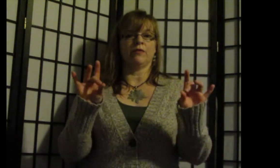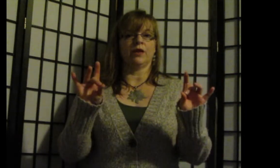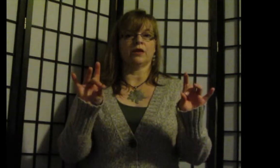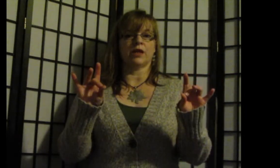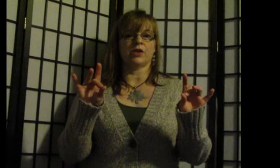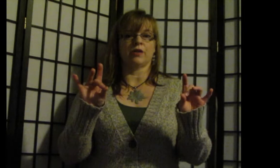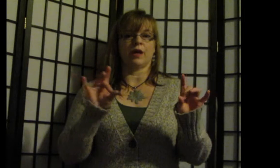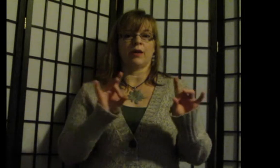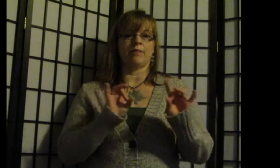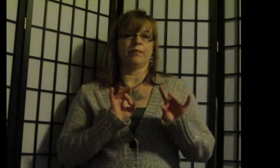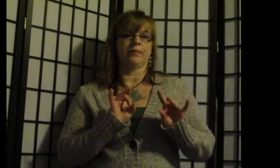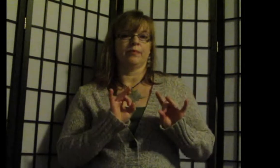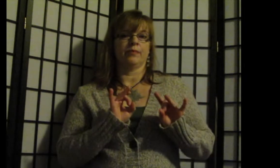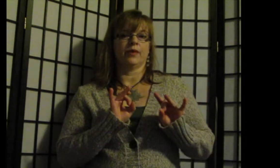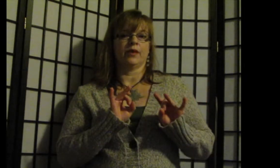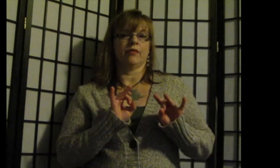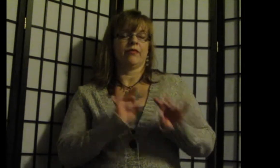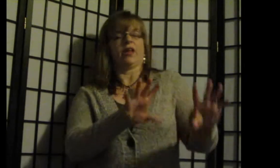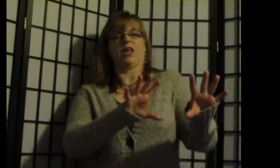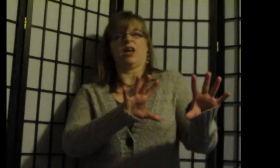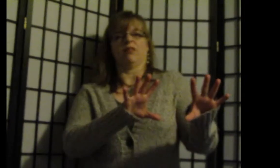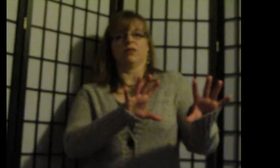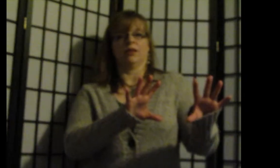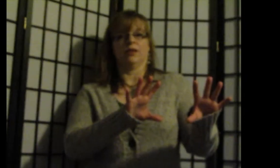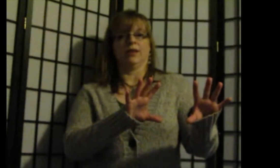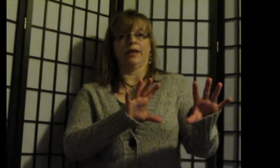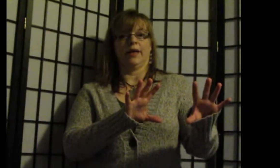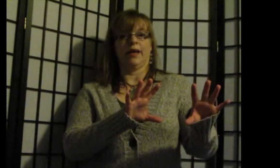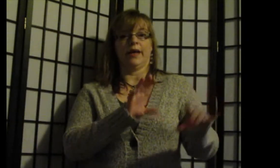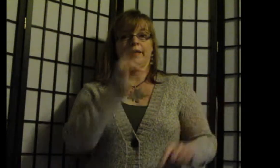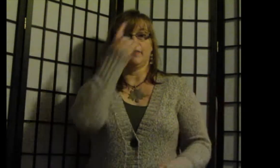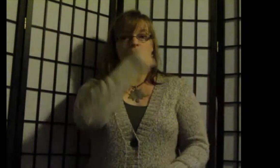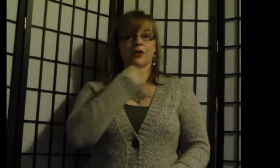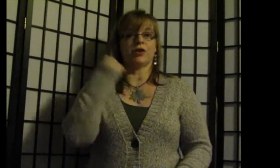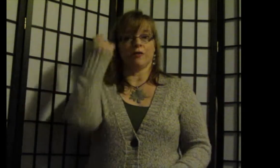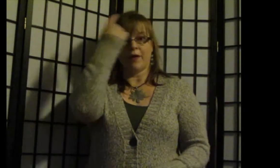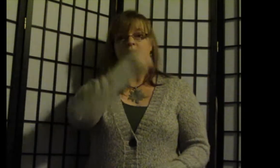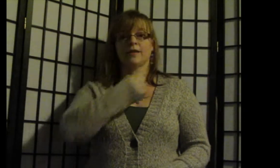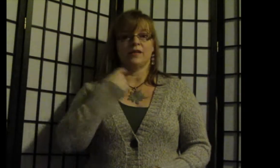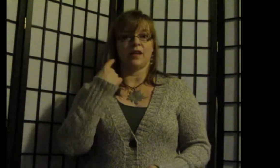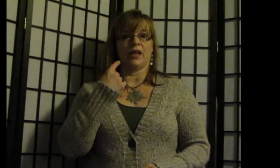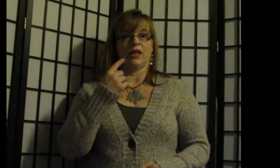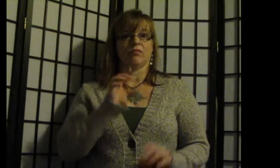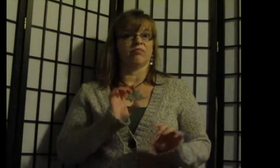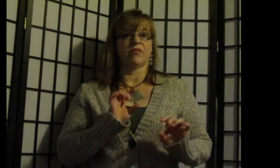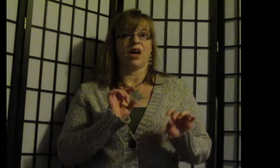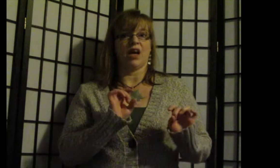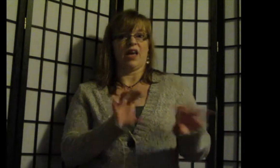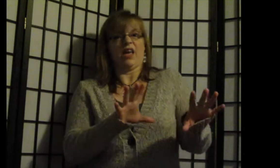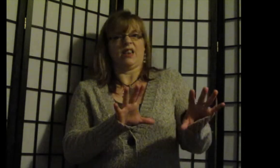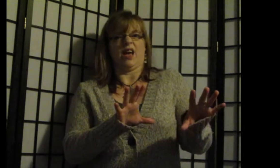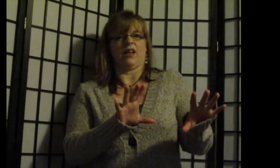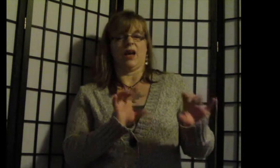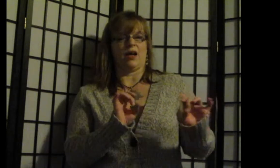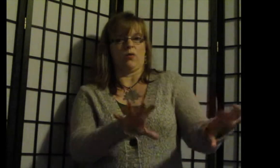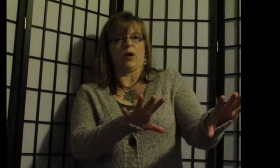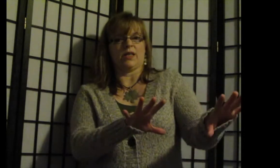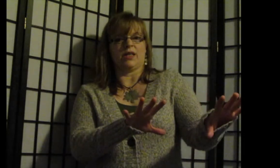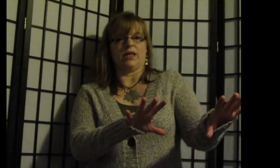finger touch your thumb, flick it out. And then make sure your face is saying, I hate that. I don't want it near